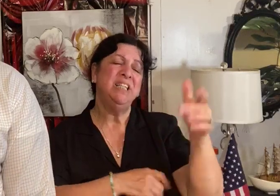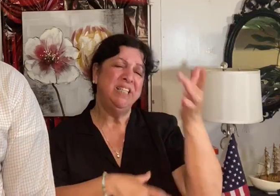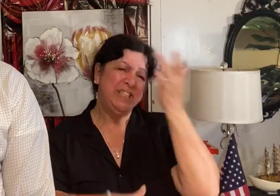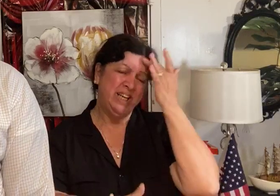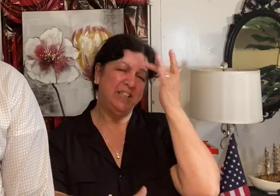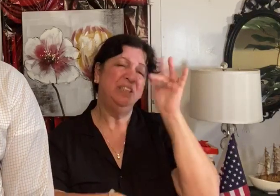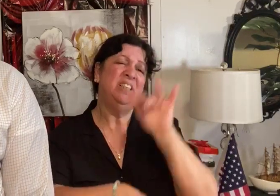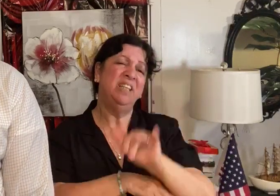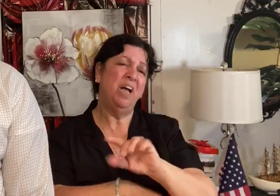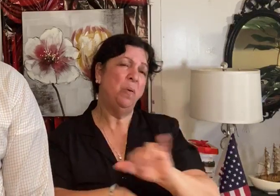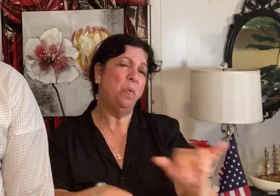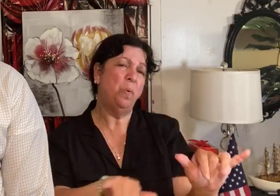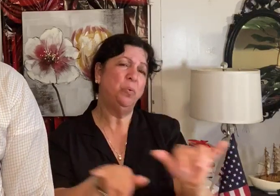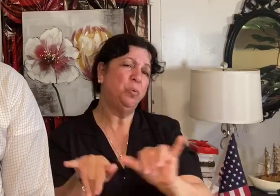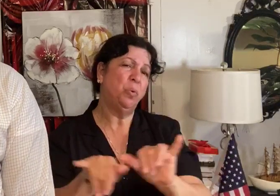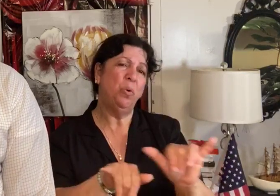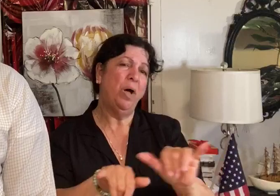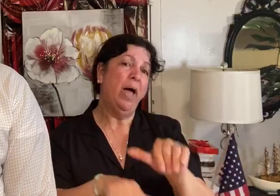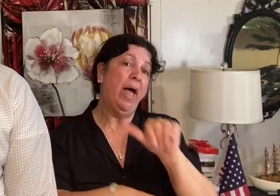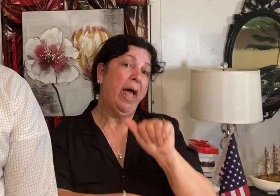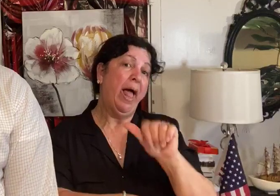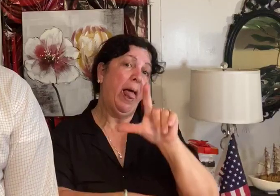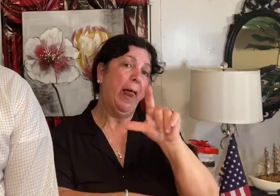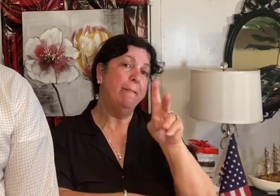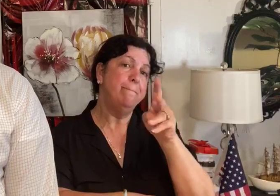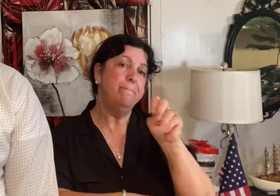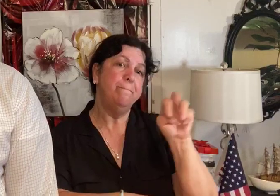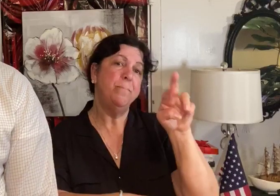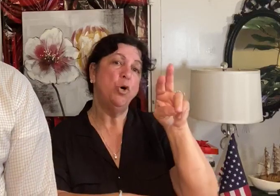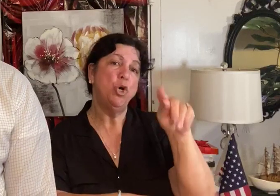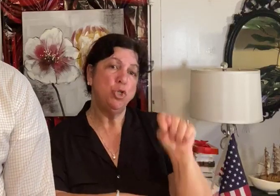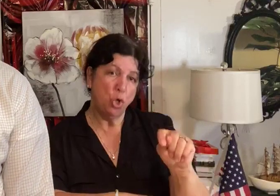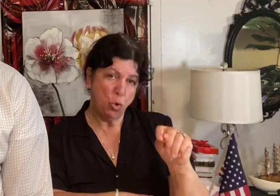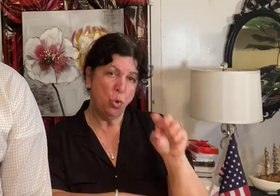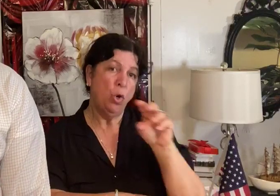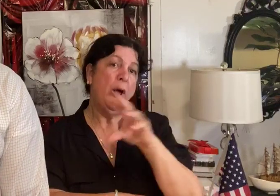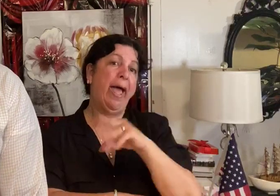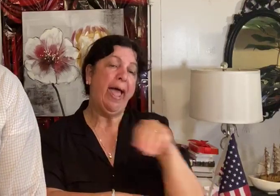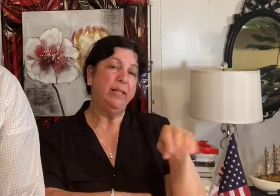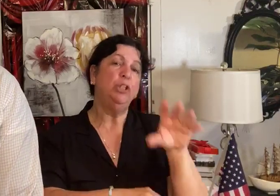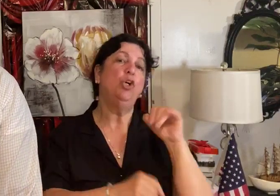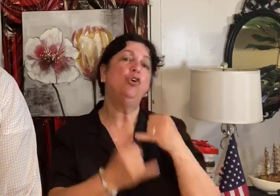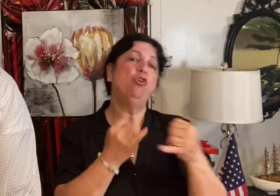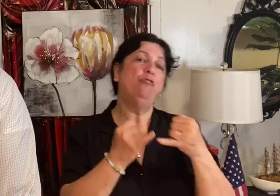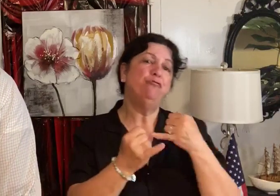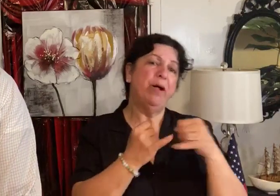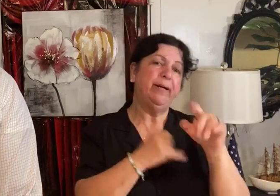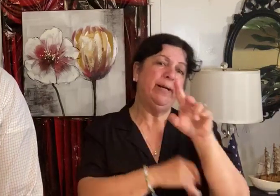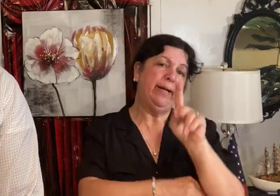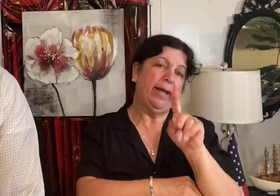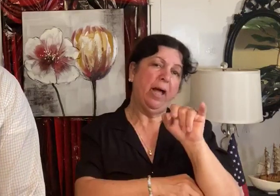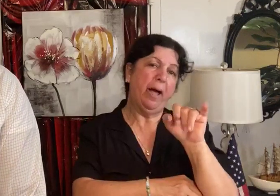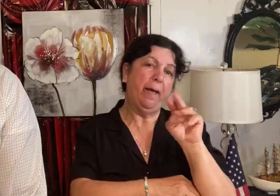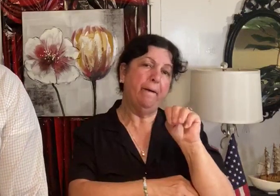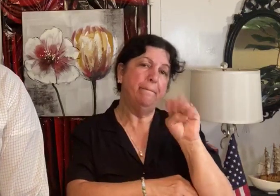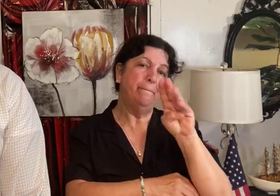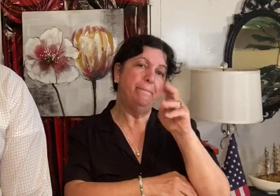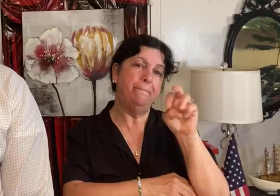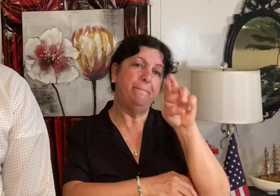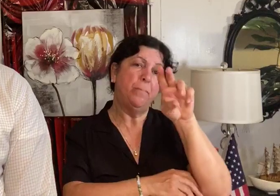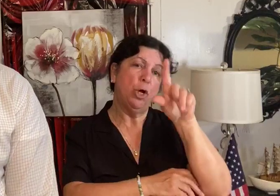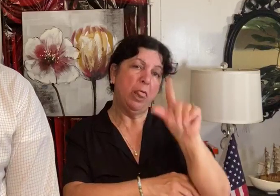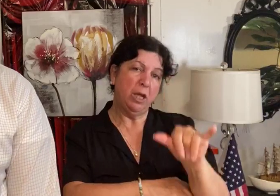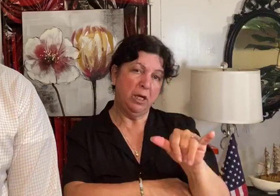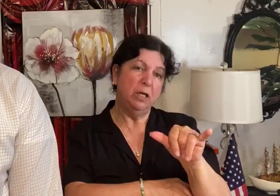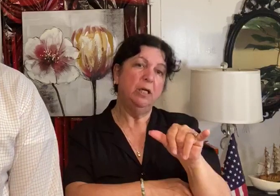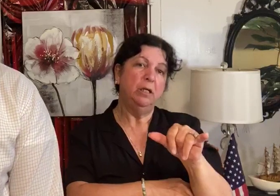names for Alberto and Kimberly. A dear sister in our church is praying for them for their salvation. Alberto